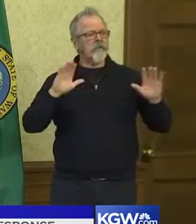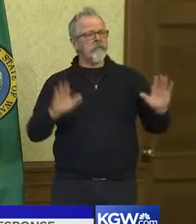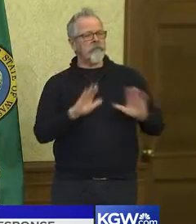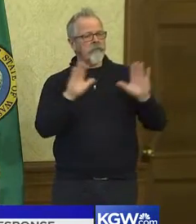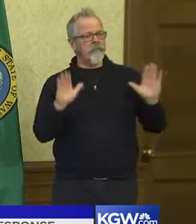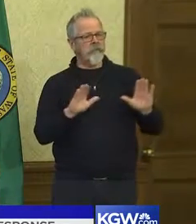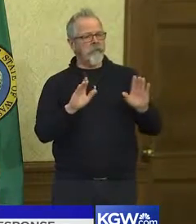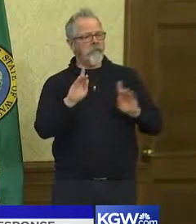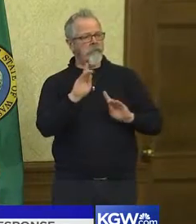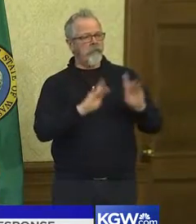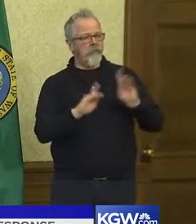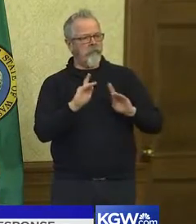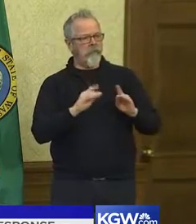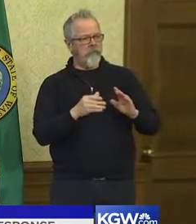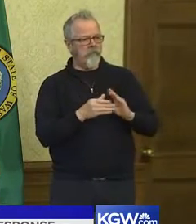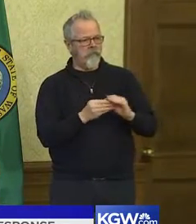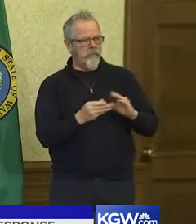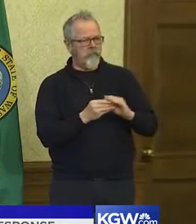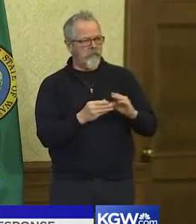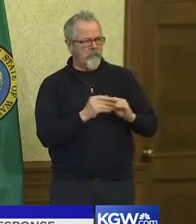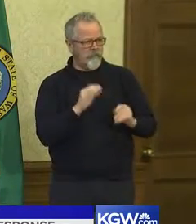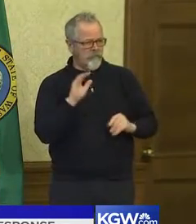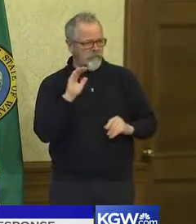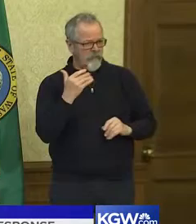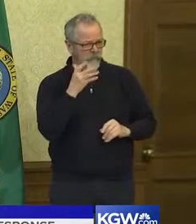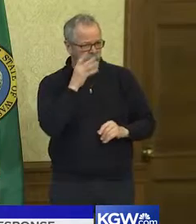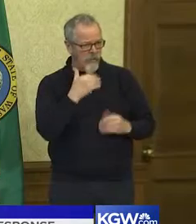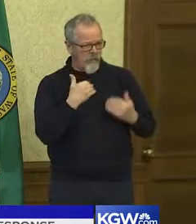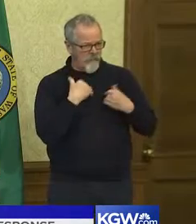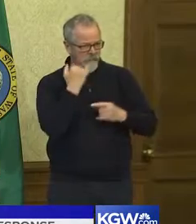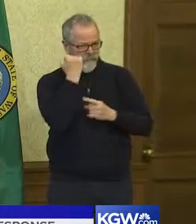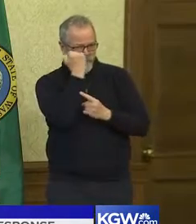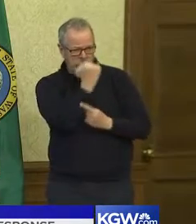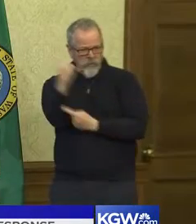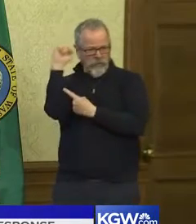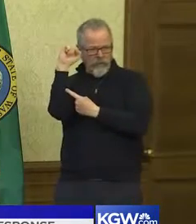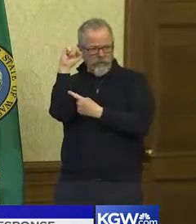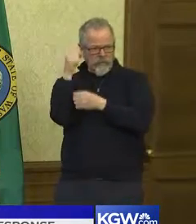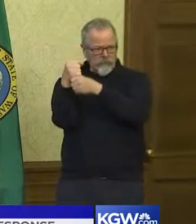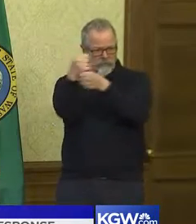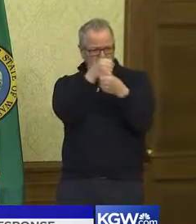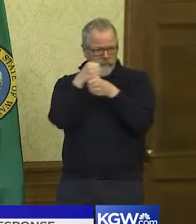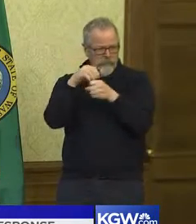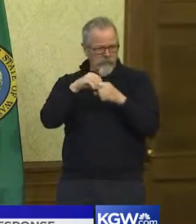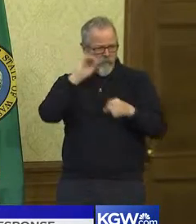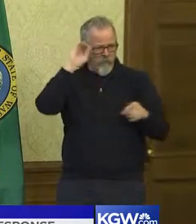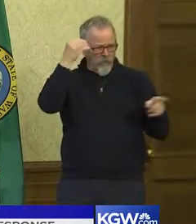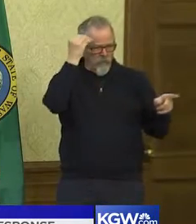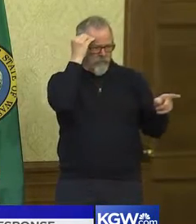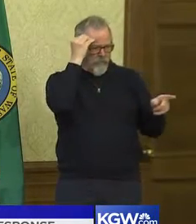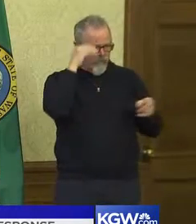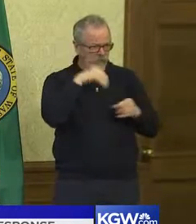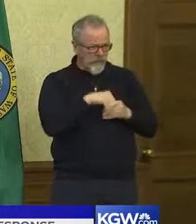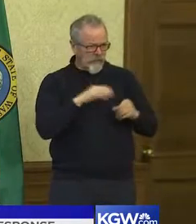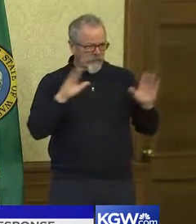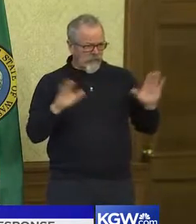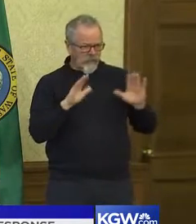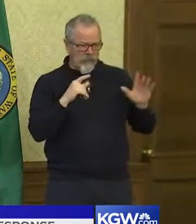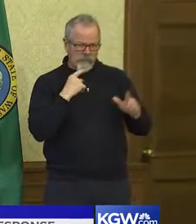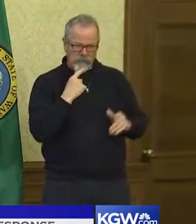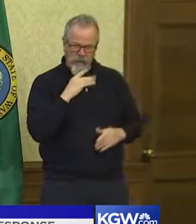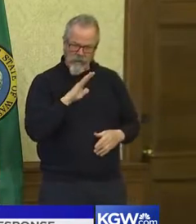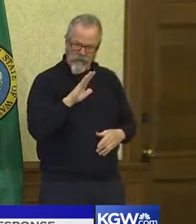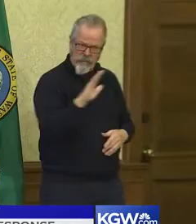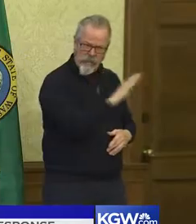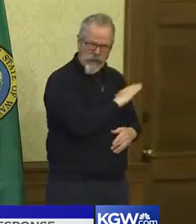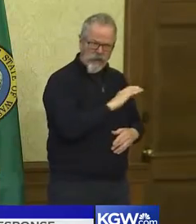Ohio. So the Michigan governor has said because of the protests, she may have to further restrict movement in her state.